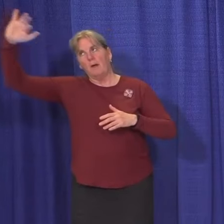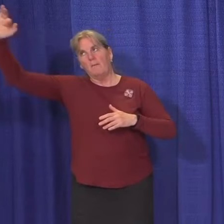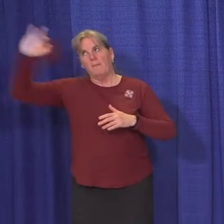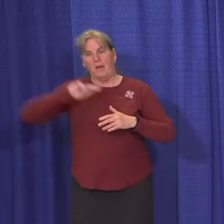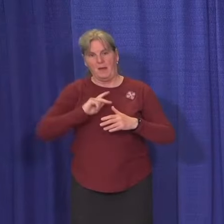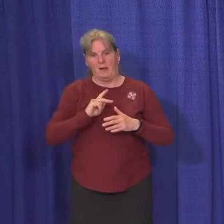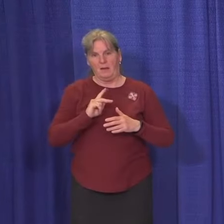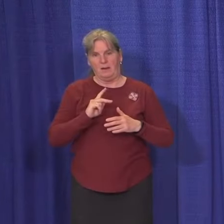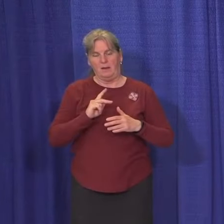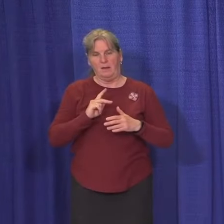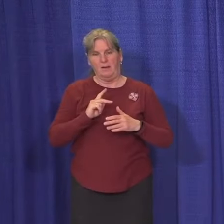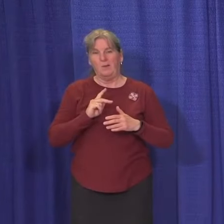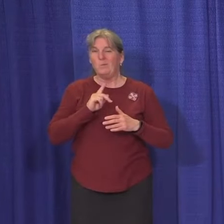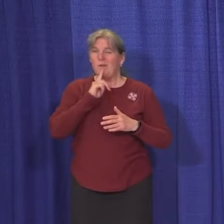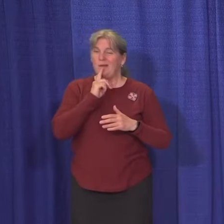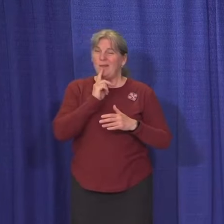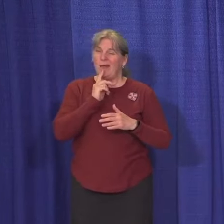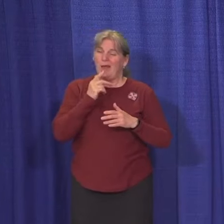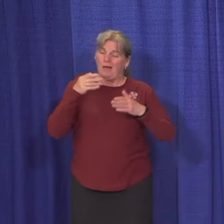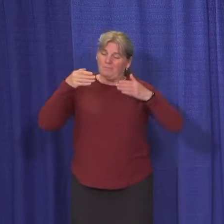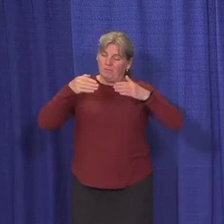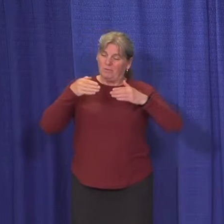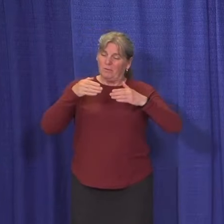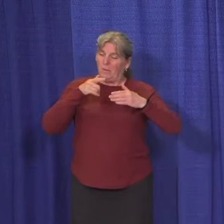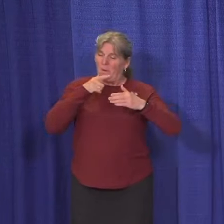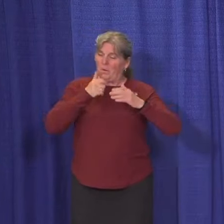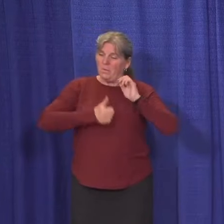primarily Yukoners, because Yukoners